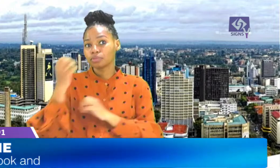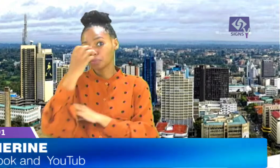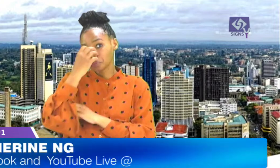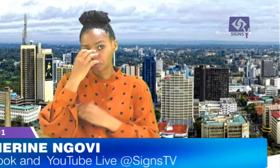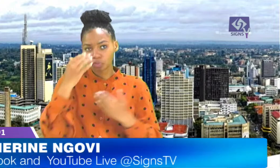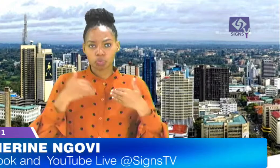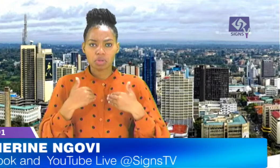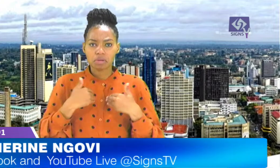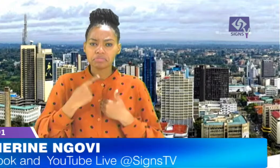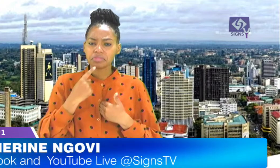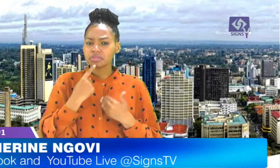news.